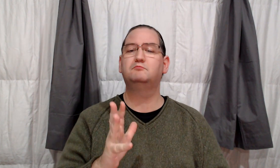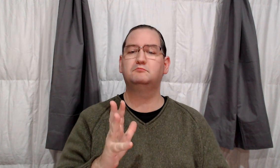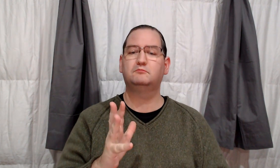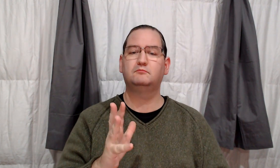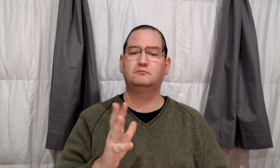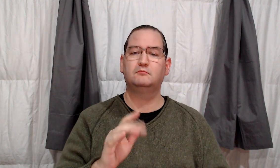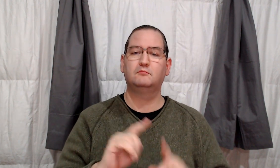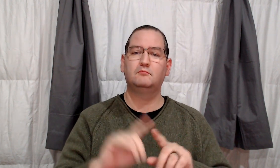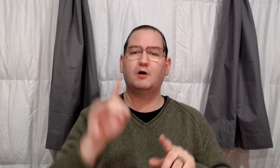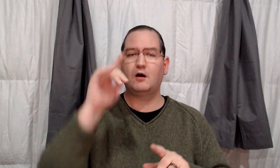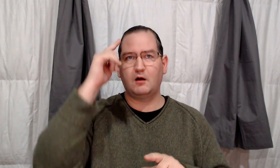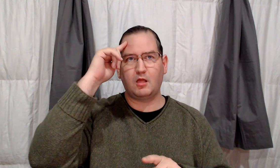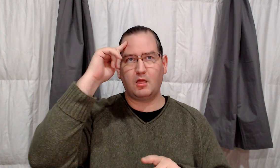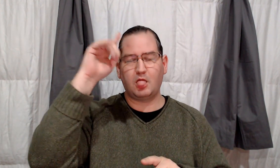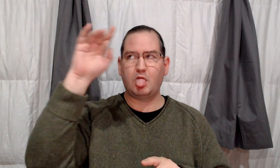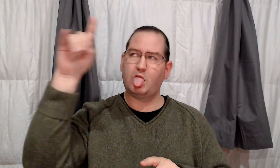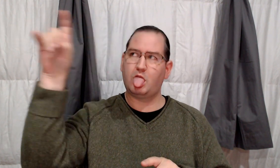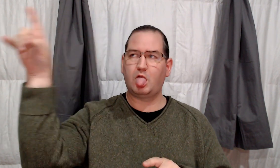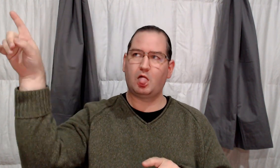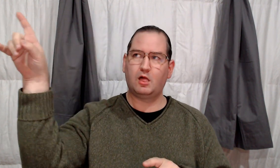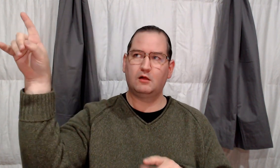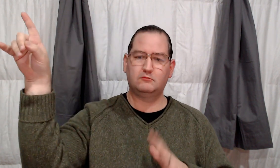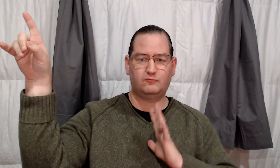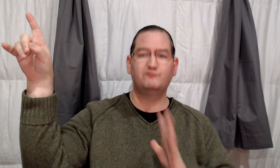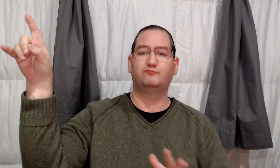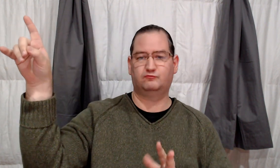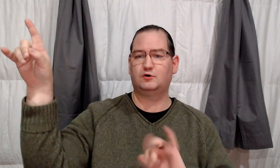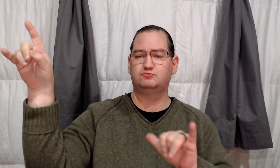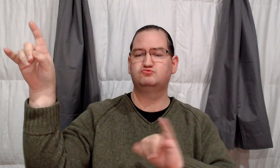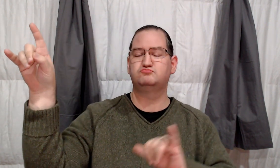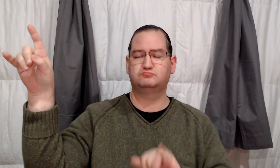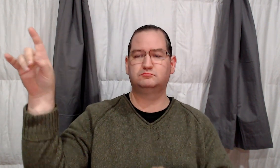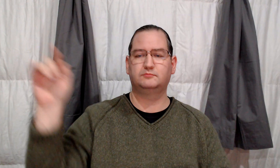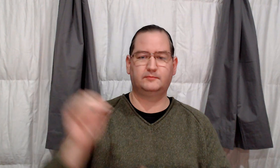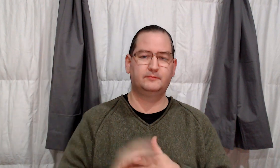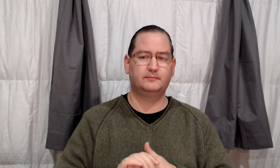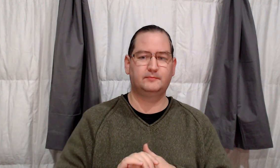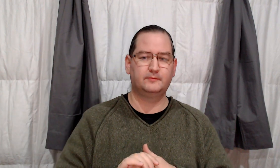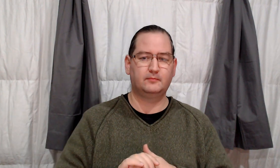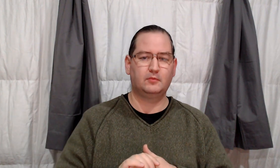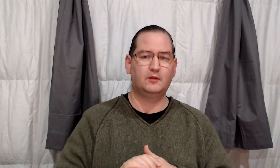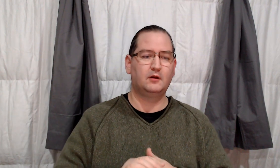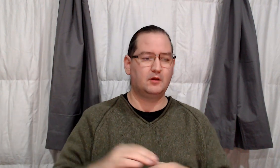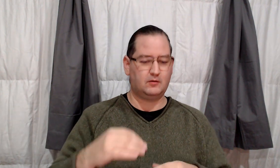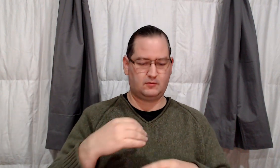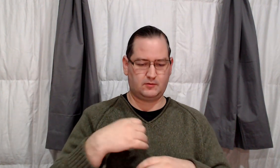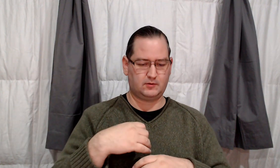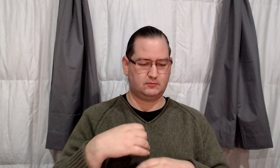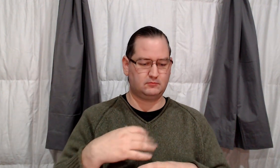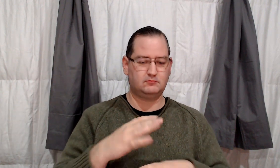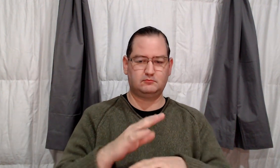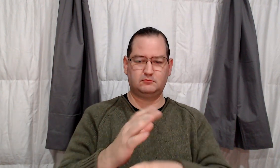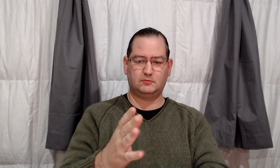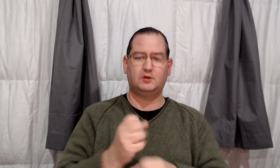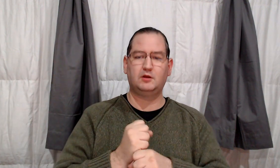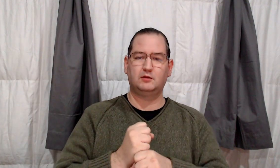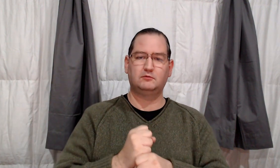So if you're comfortable, make sure your feet are not crossed, your hands are not crossed. Take a deep breath